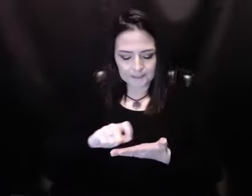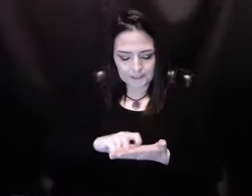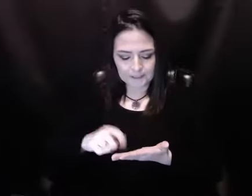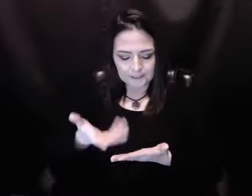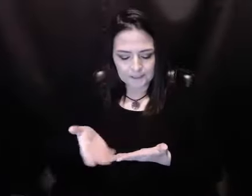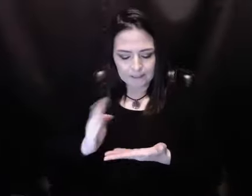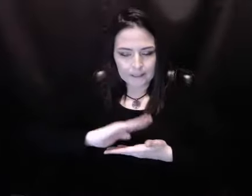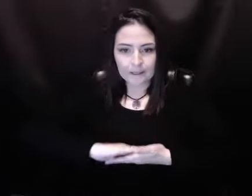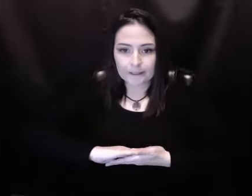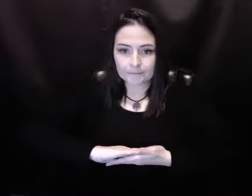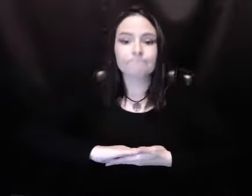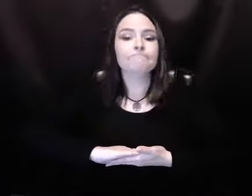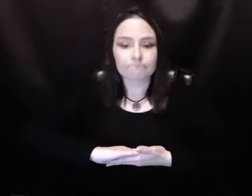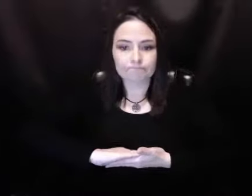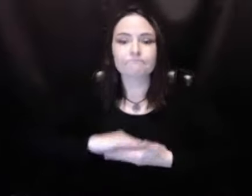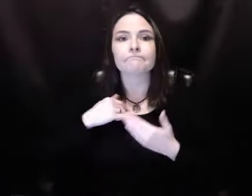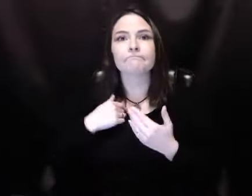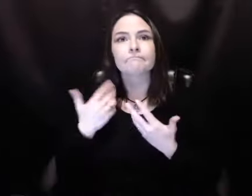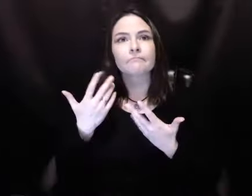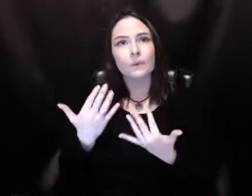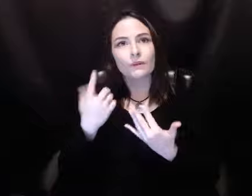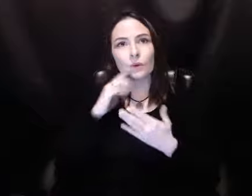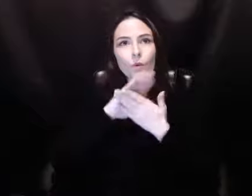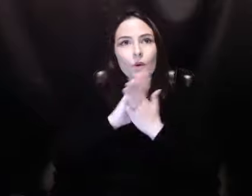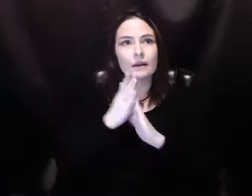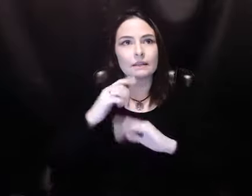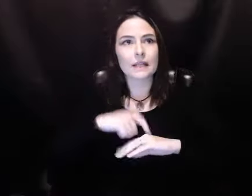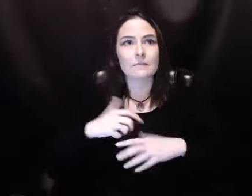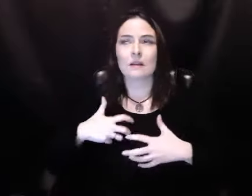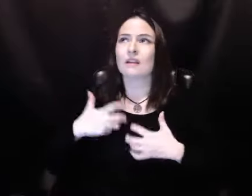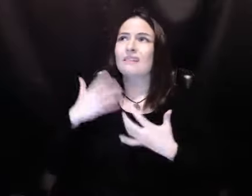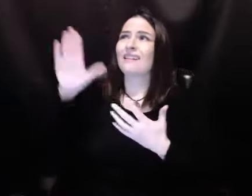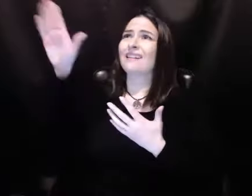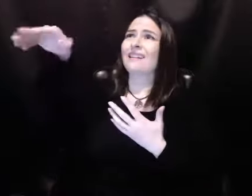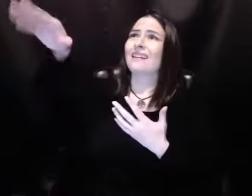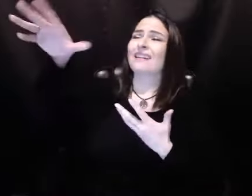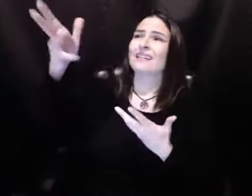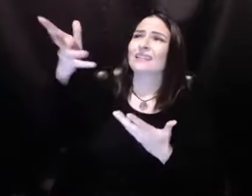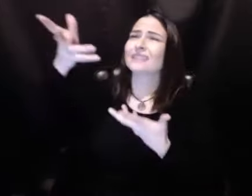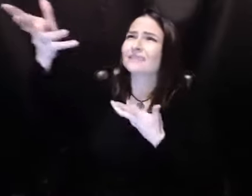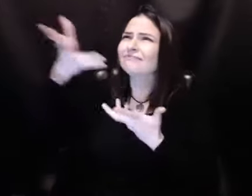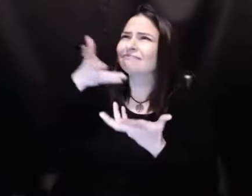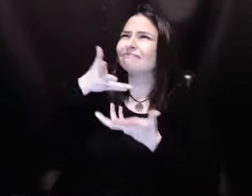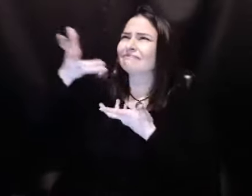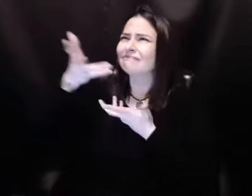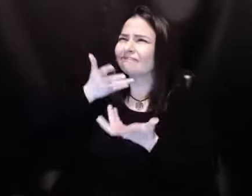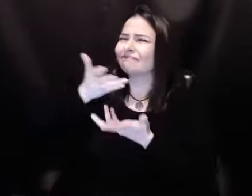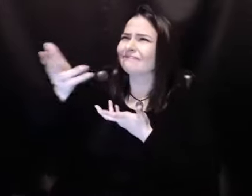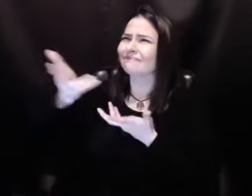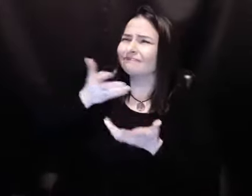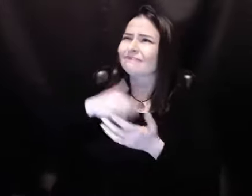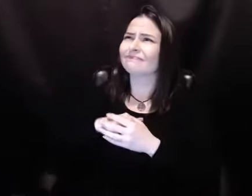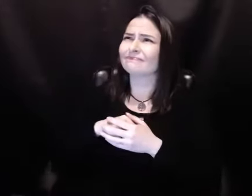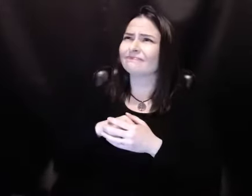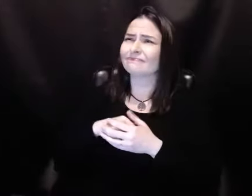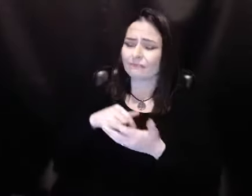workbook. As I began to answer the questions, I felt What I was most comfortable with was the God of